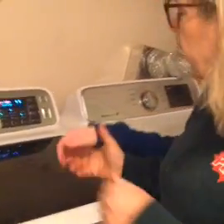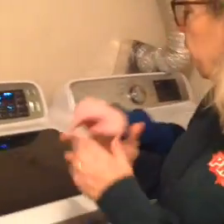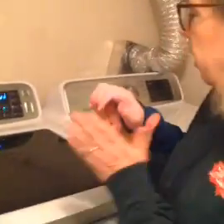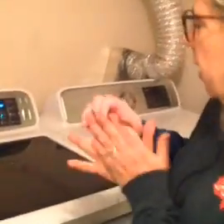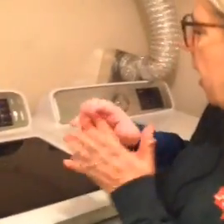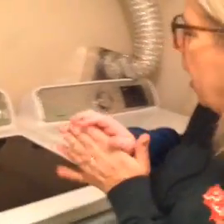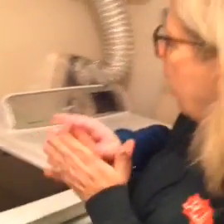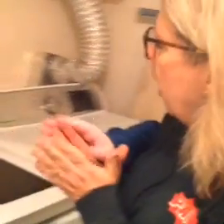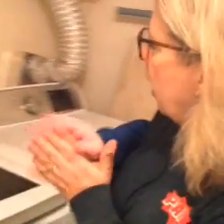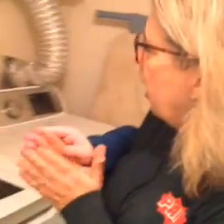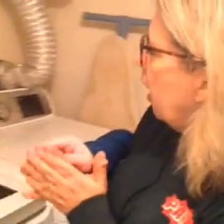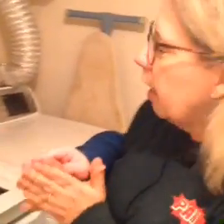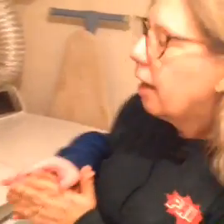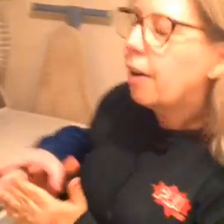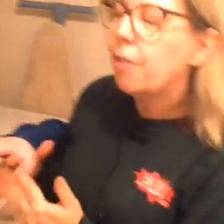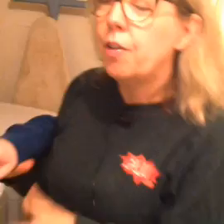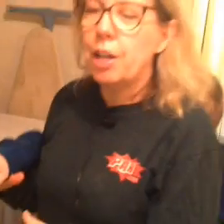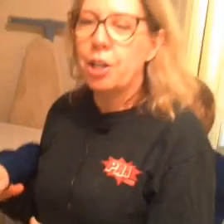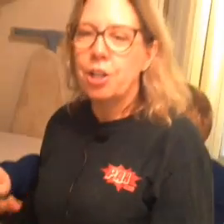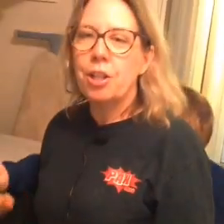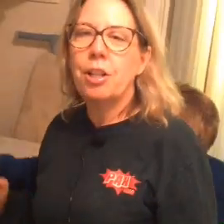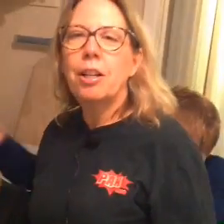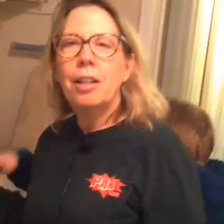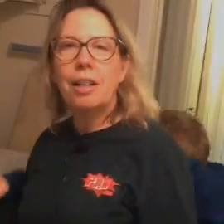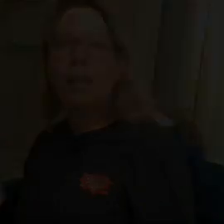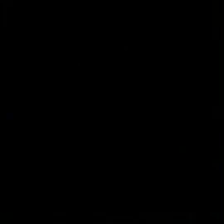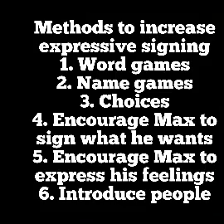good. Yay, finished.